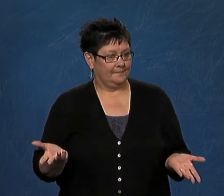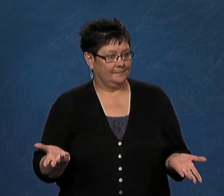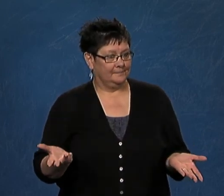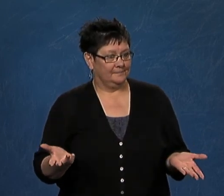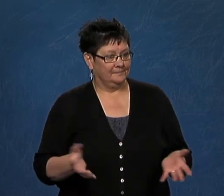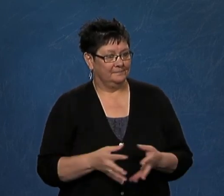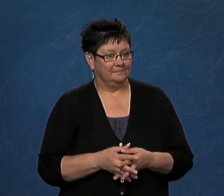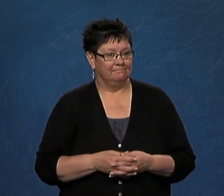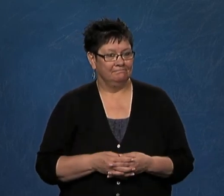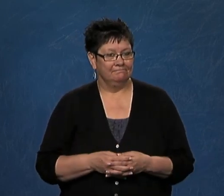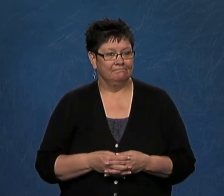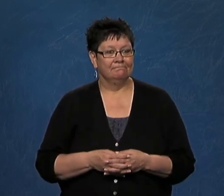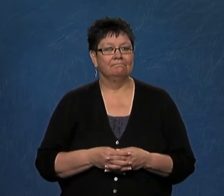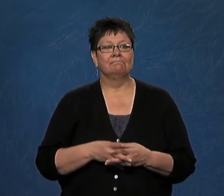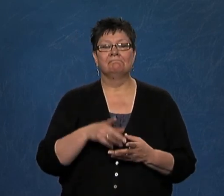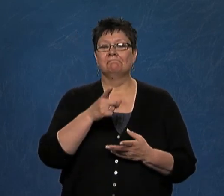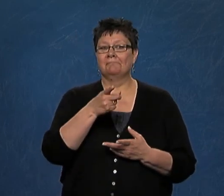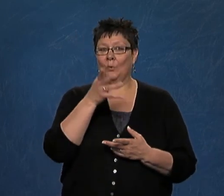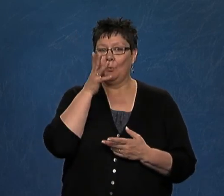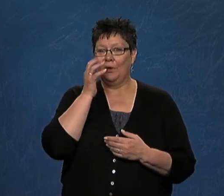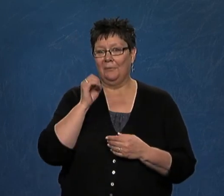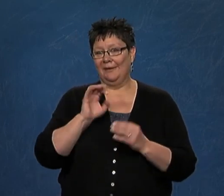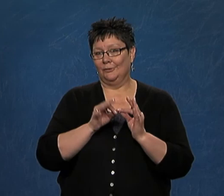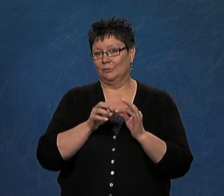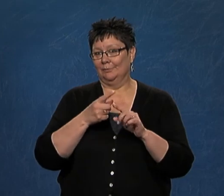of technology and access.